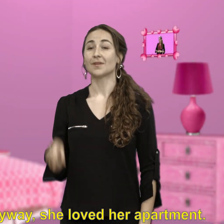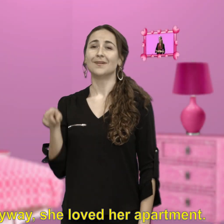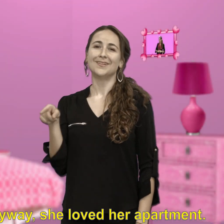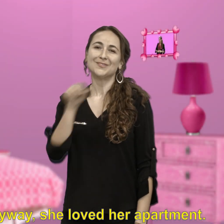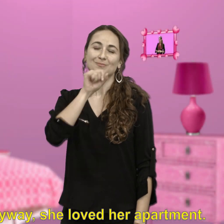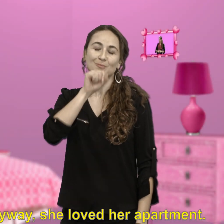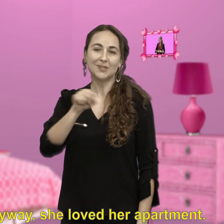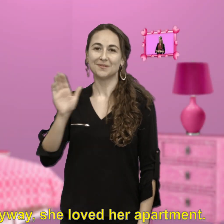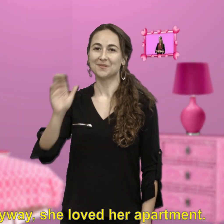Anyway, she loved her apartment.